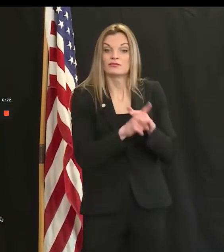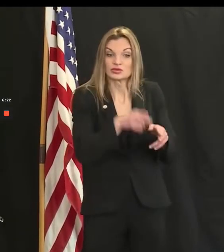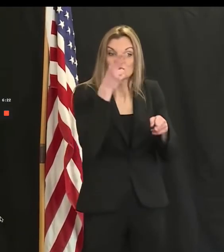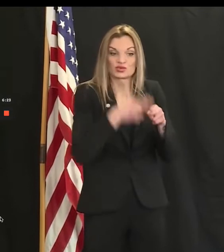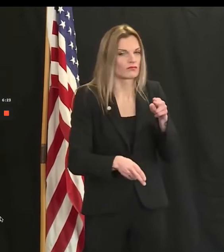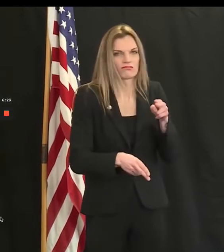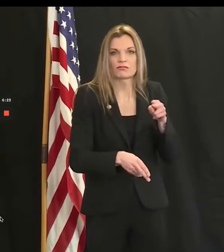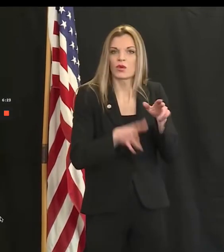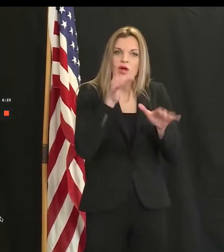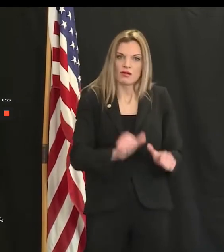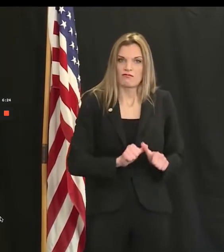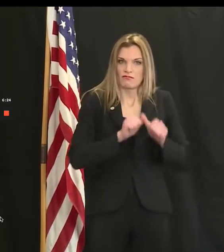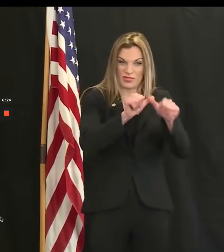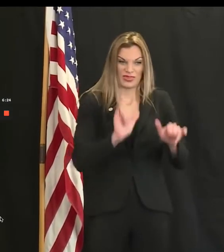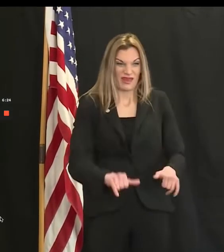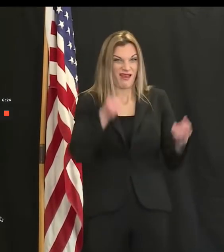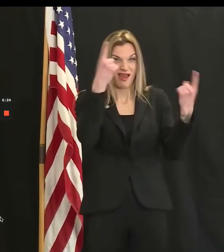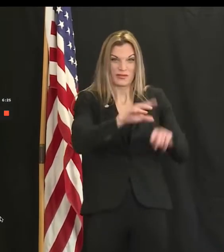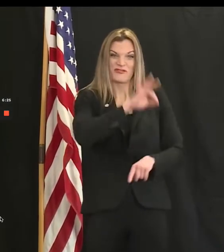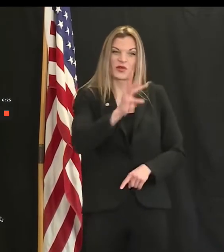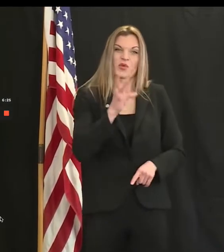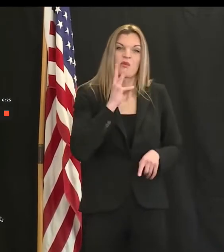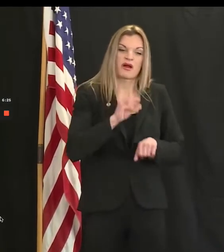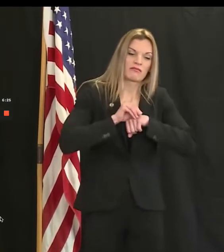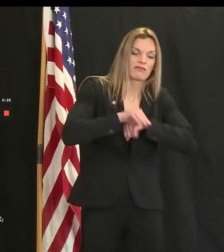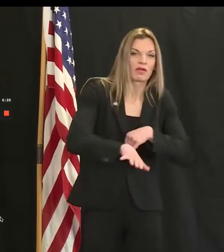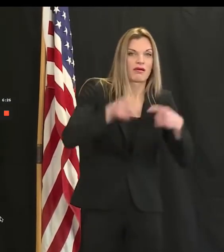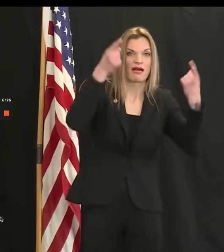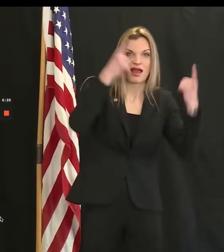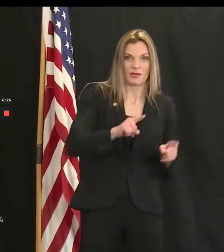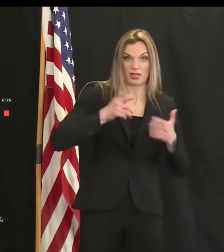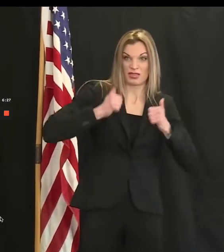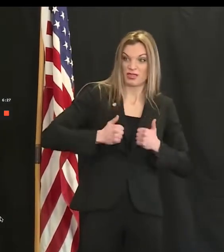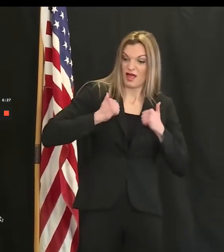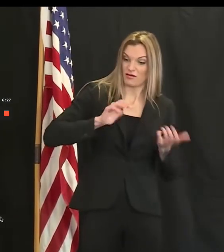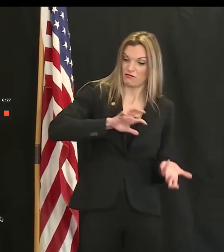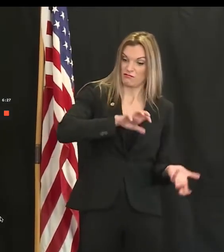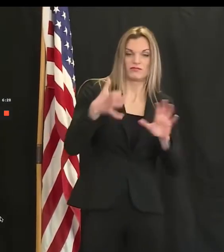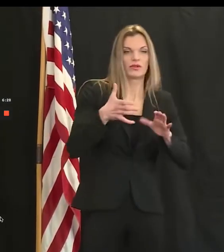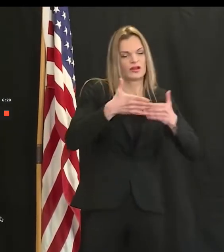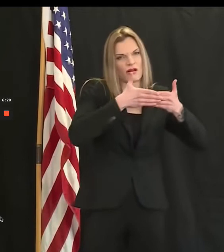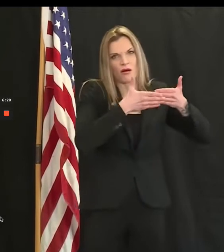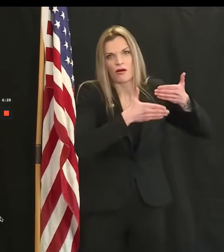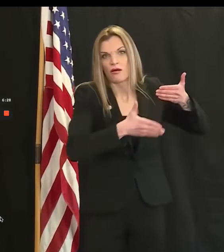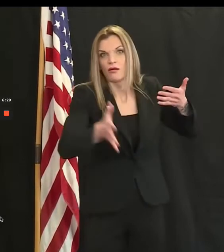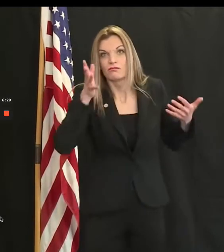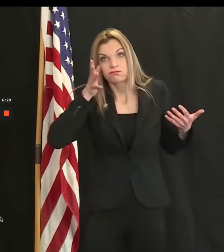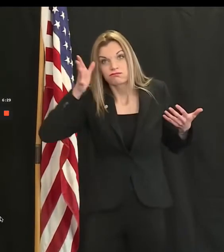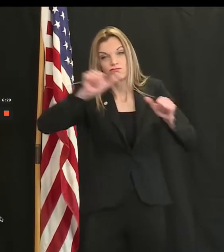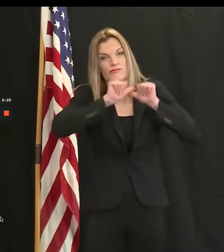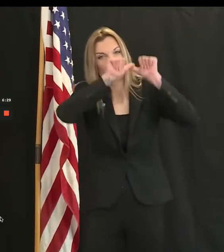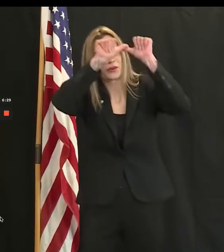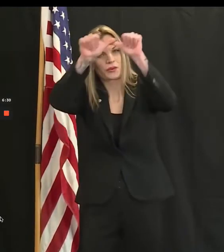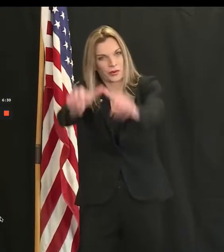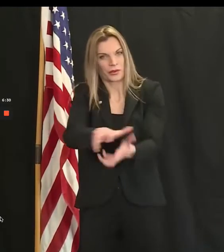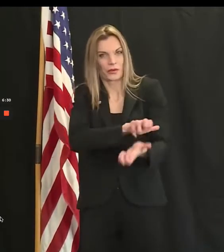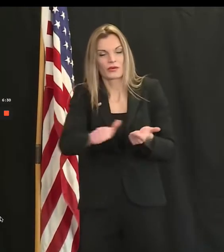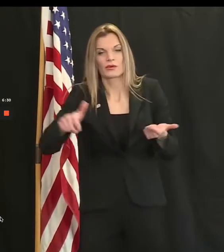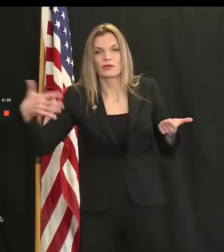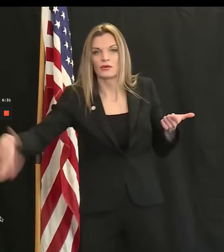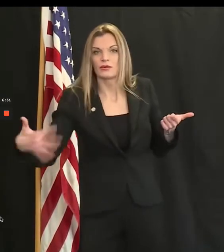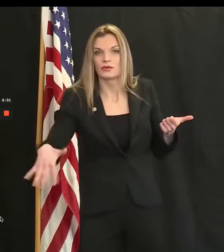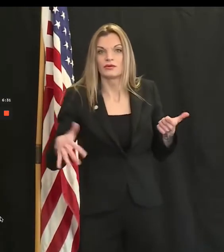well beyond the way all others will live our lives. This case has nothing whatsoever to do with partisanship. It has to